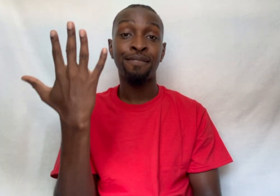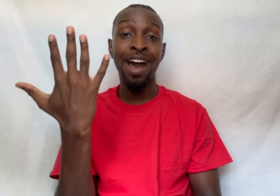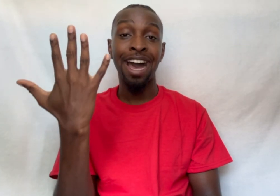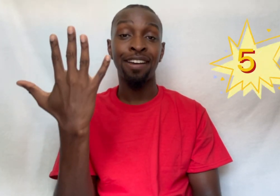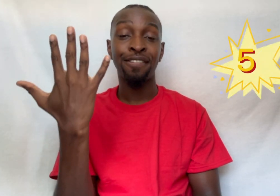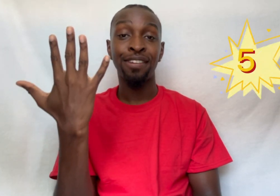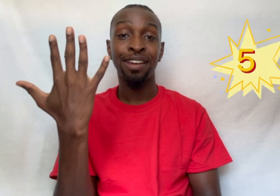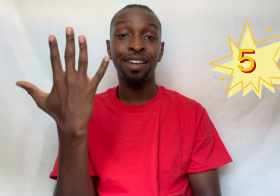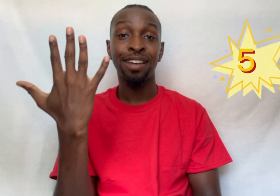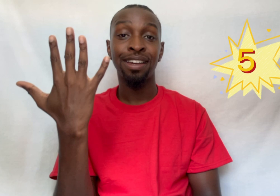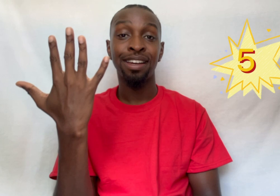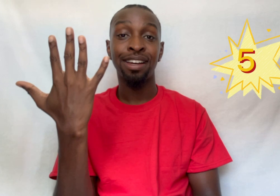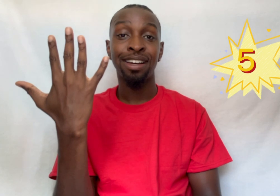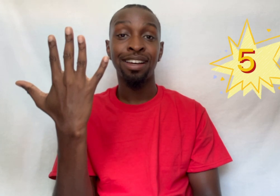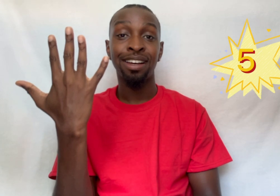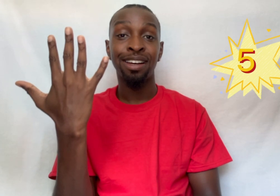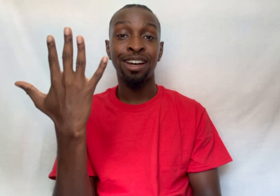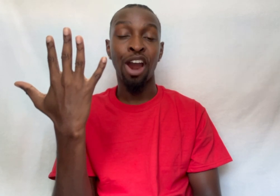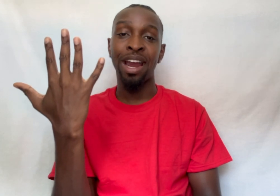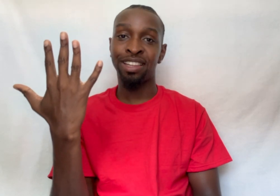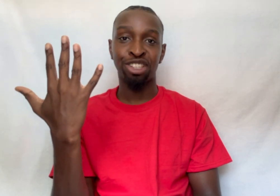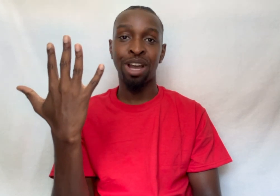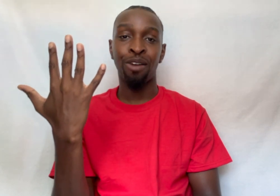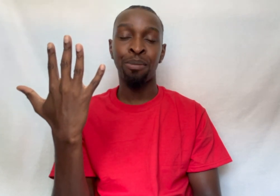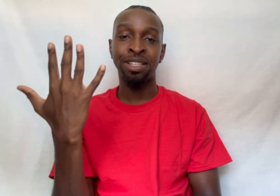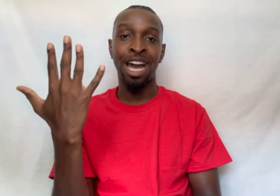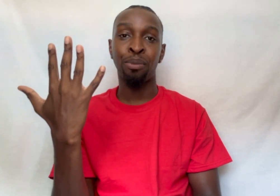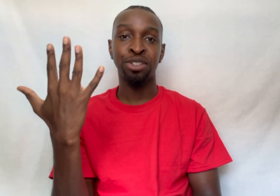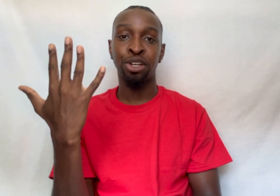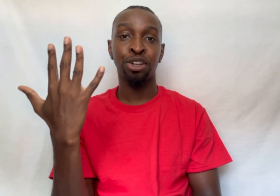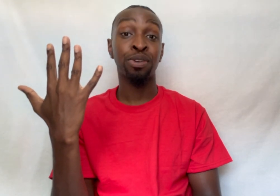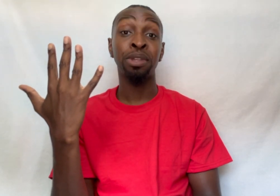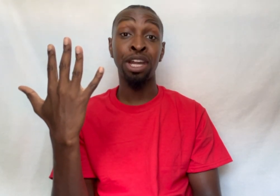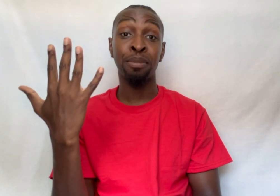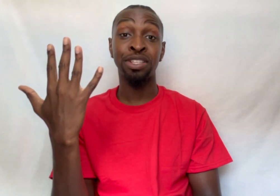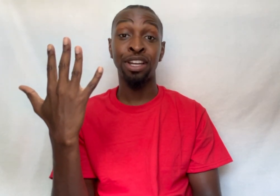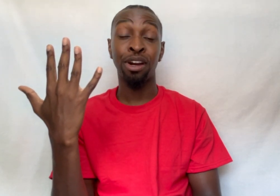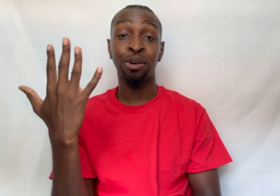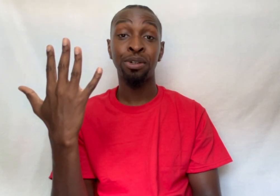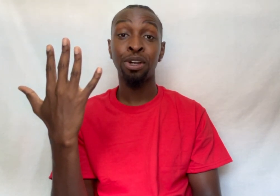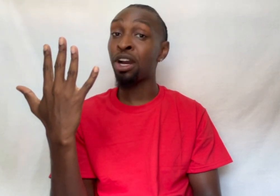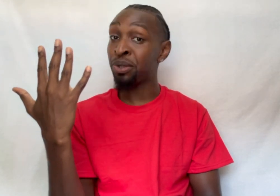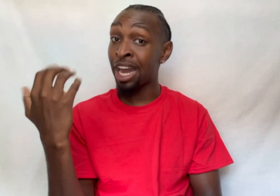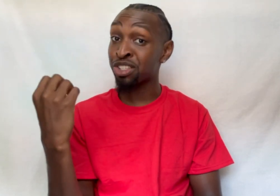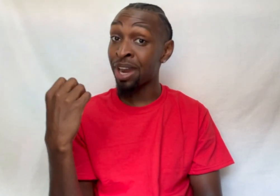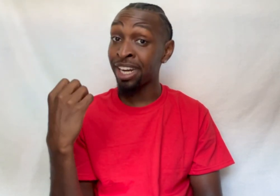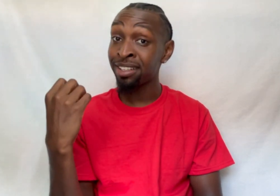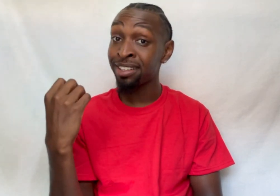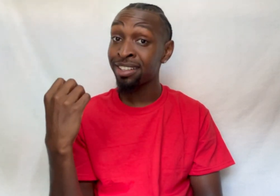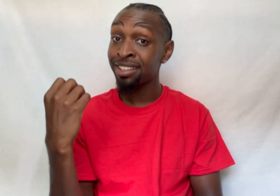5. All right, let's try it one more time, boys and girls, from the number 0. Are you guys ready?